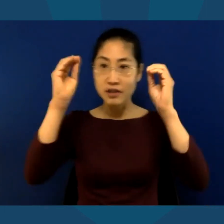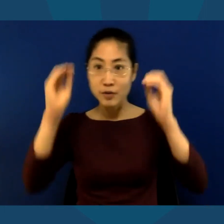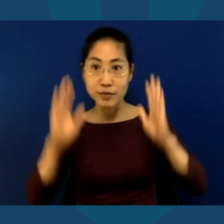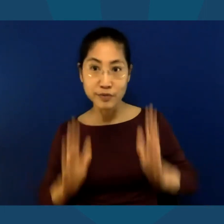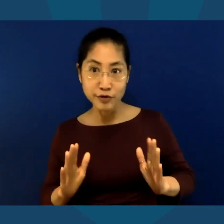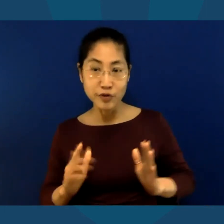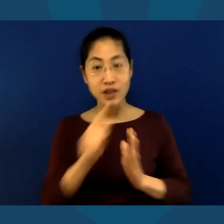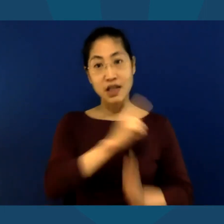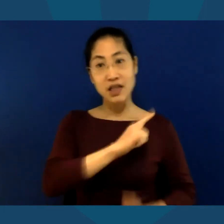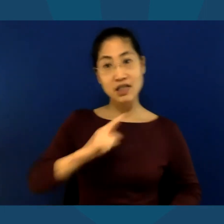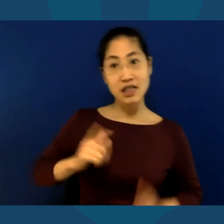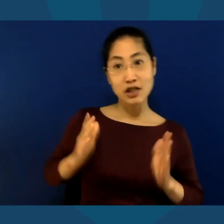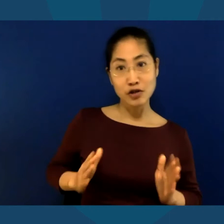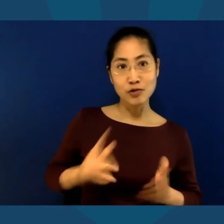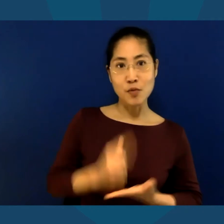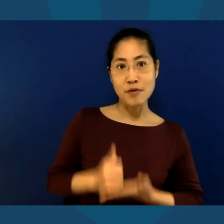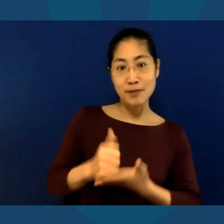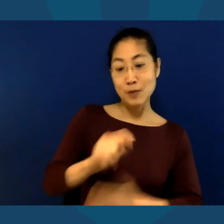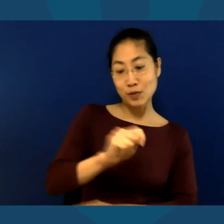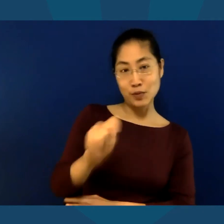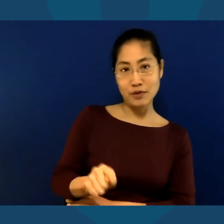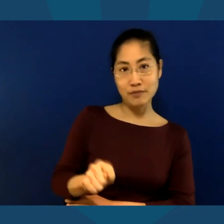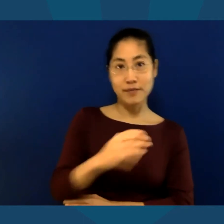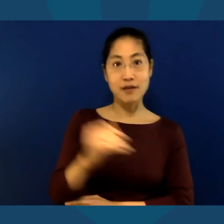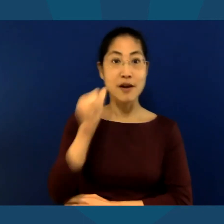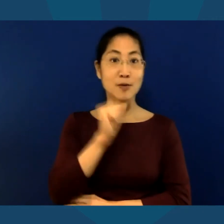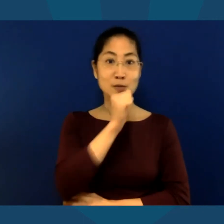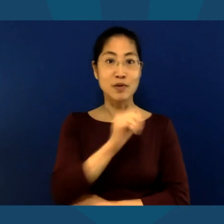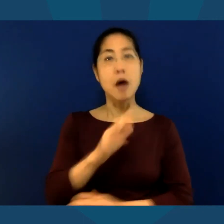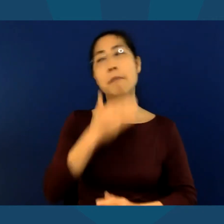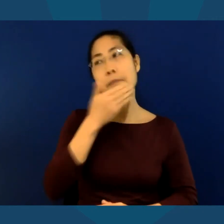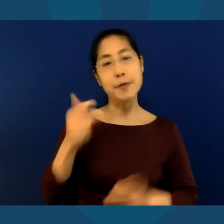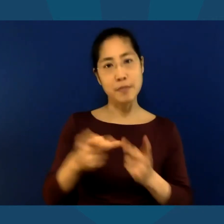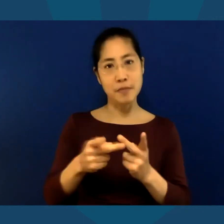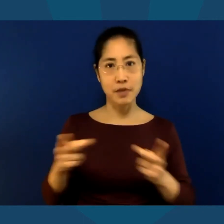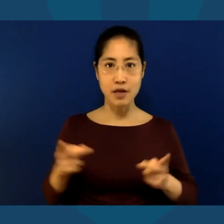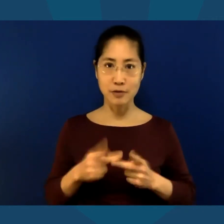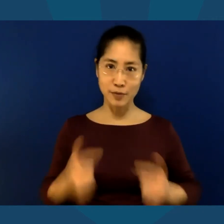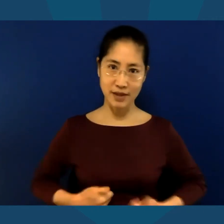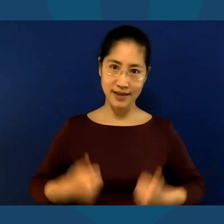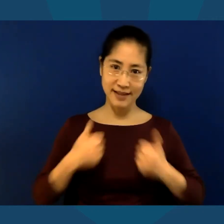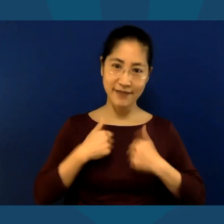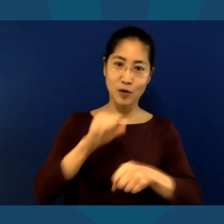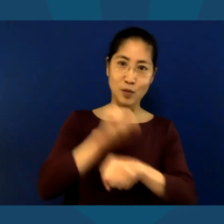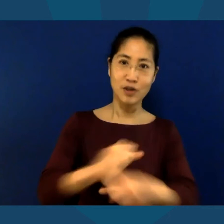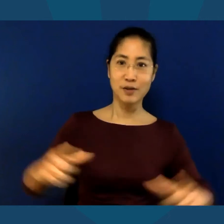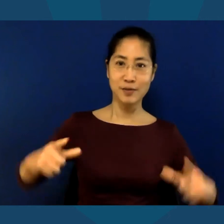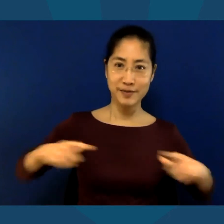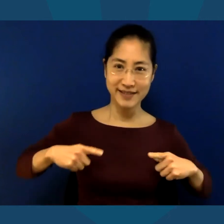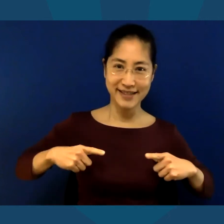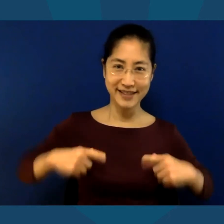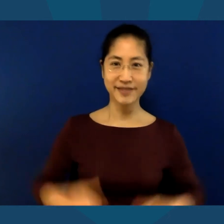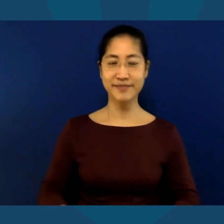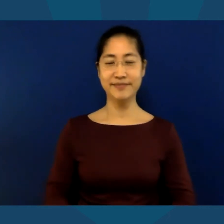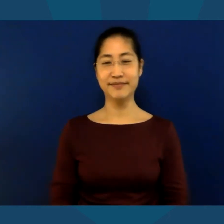lawyer, an educator, and a legislator to make Tucson and Arizona a better place to live,